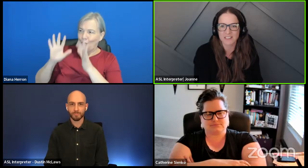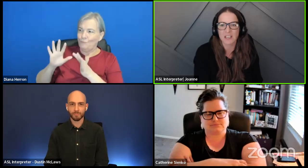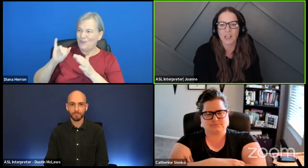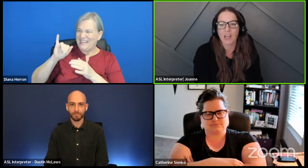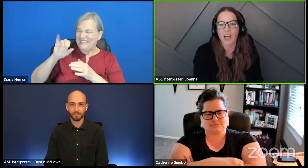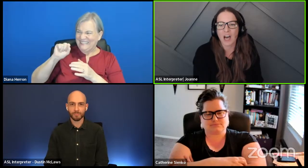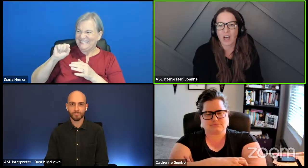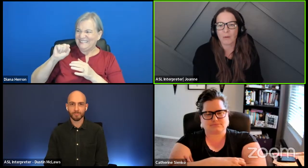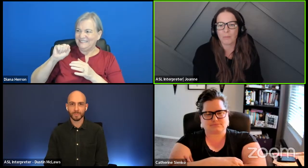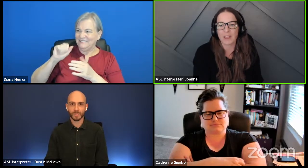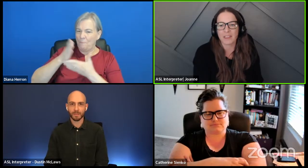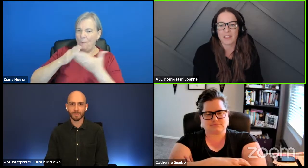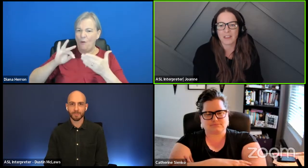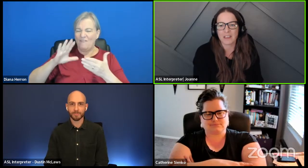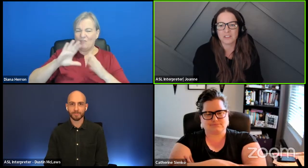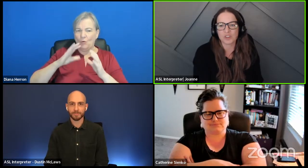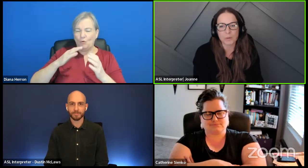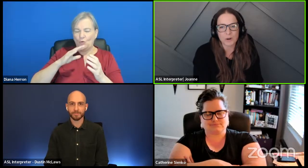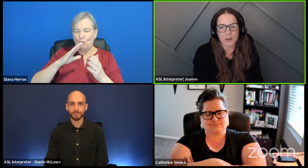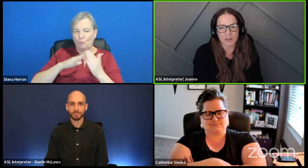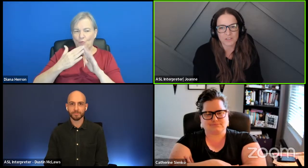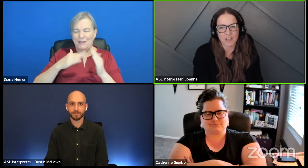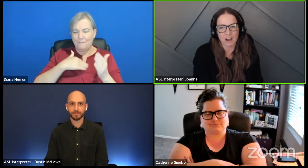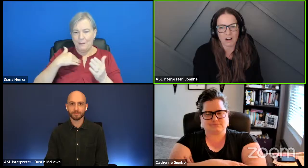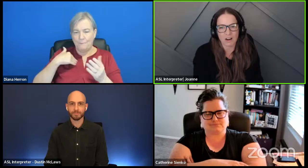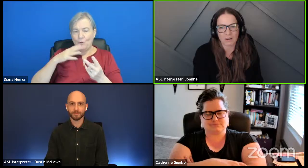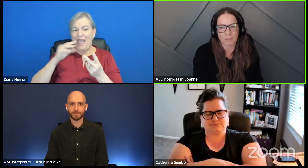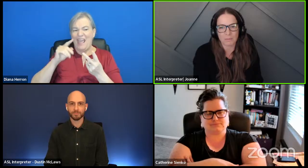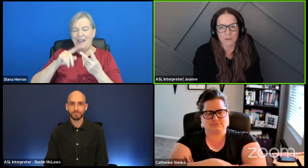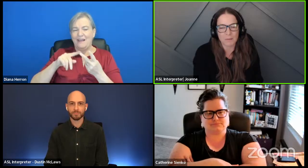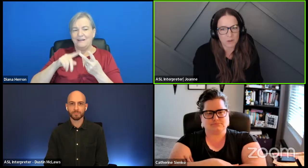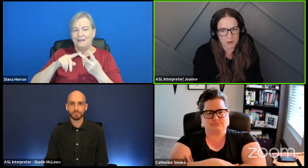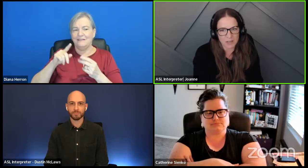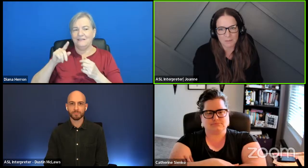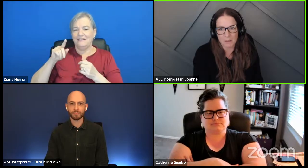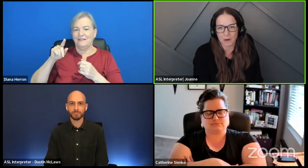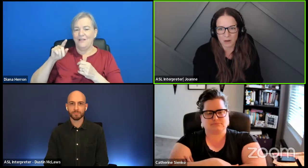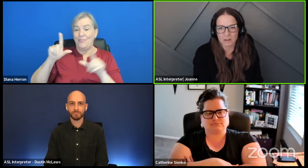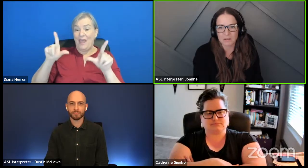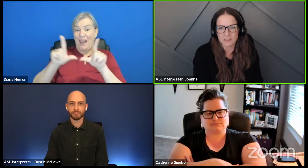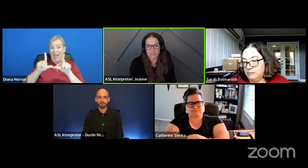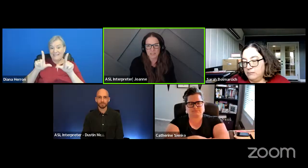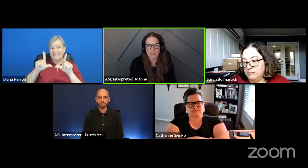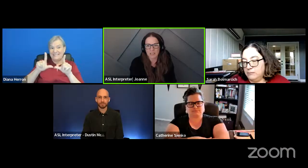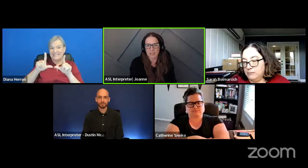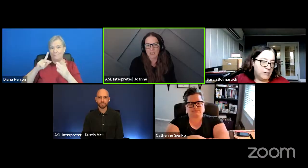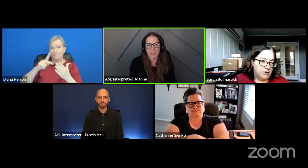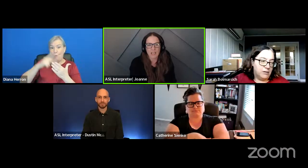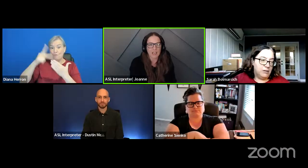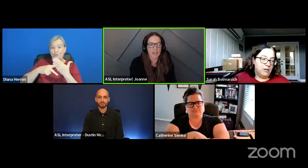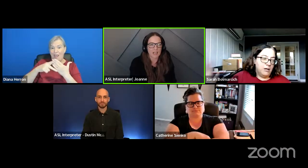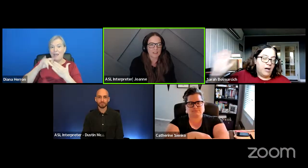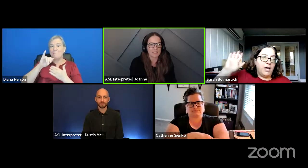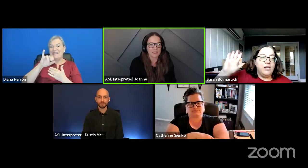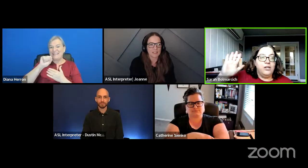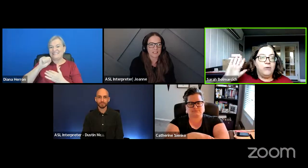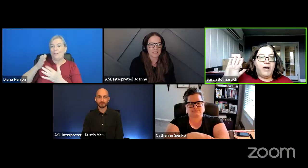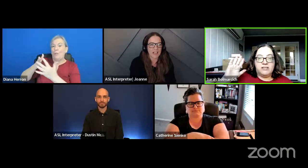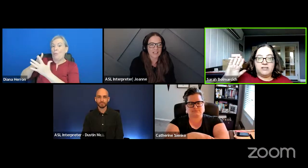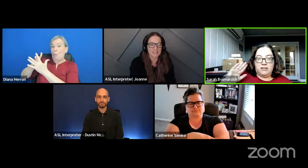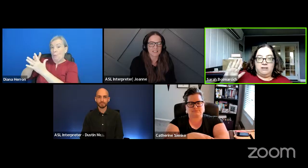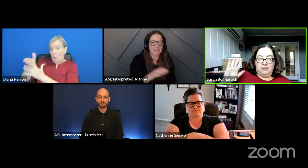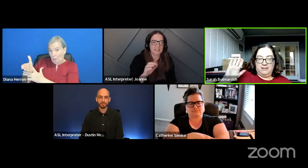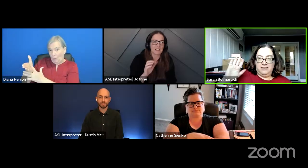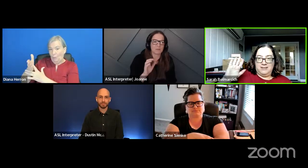different thoughts. But interpreters are community members, and